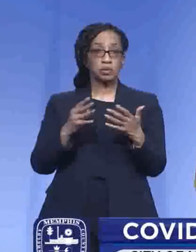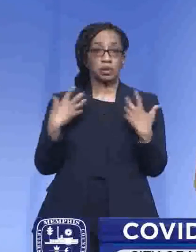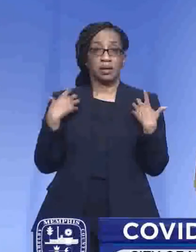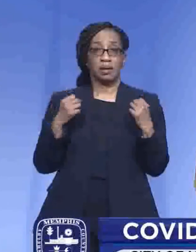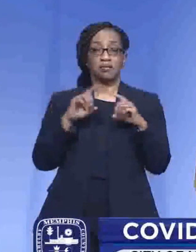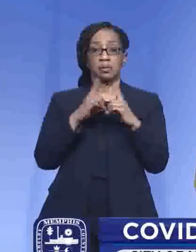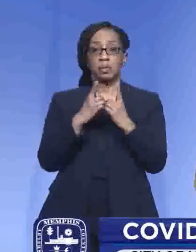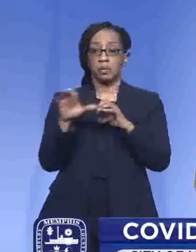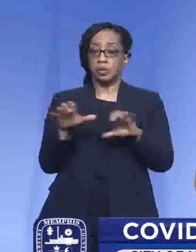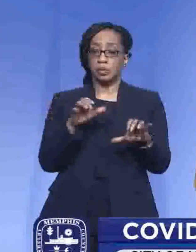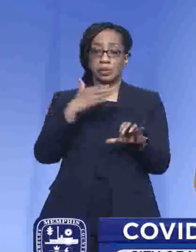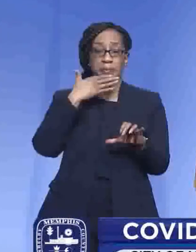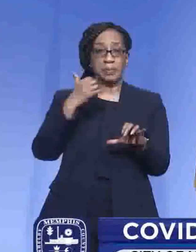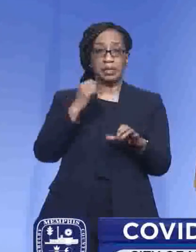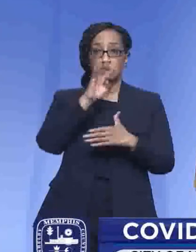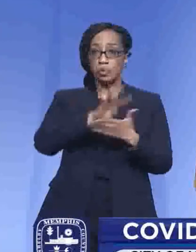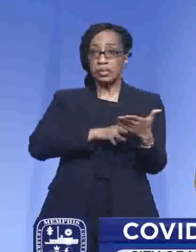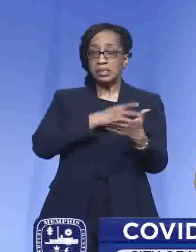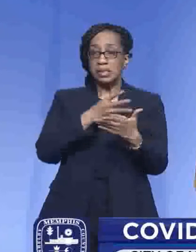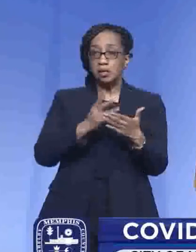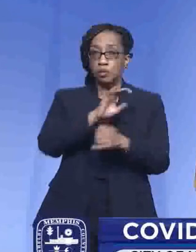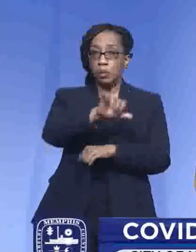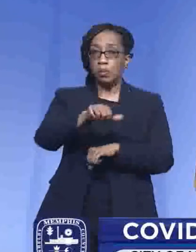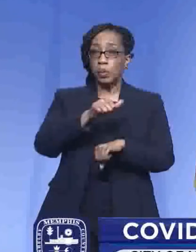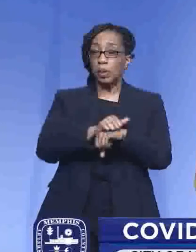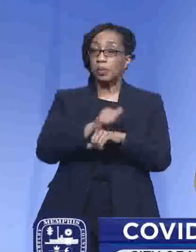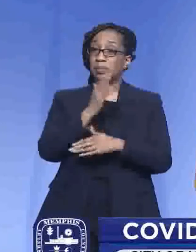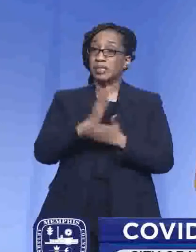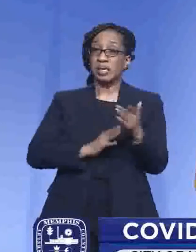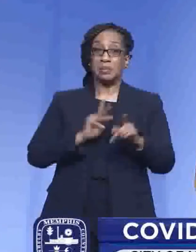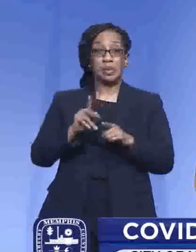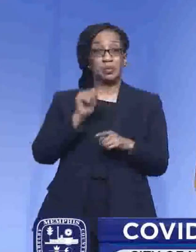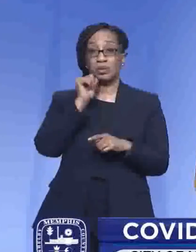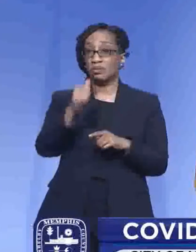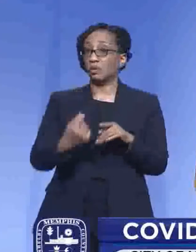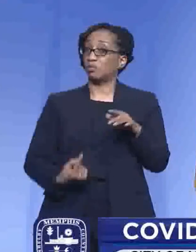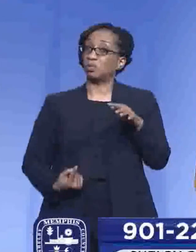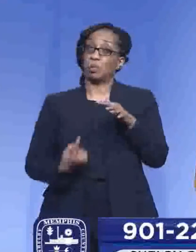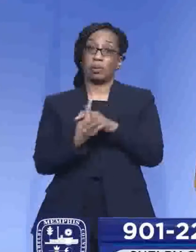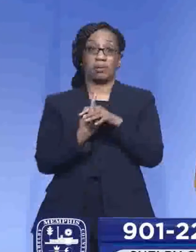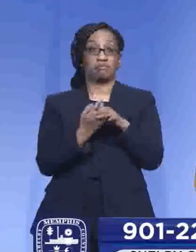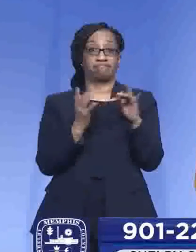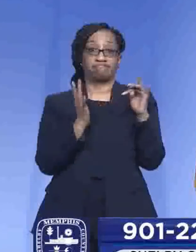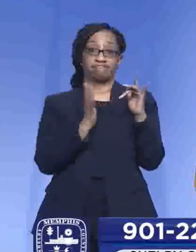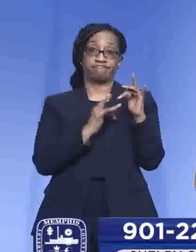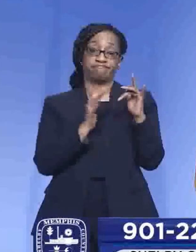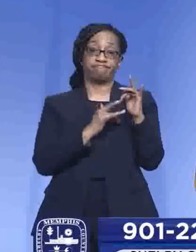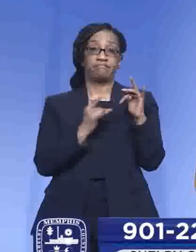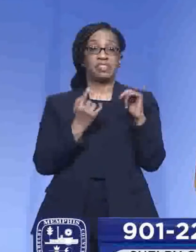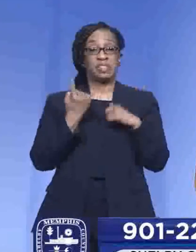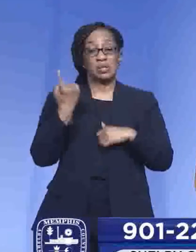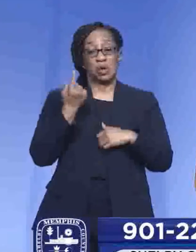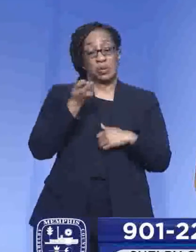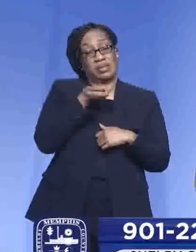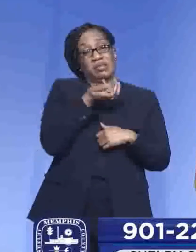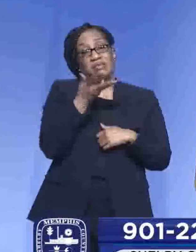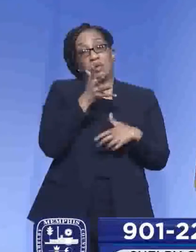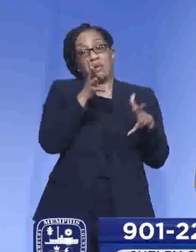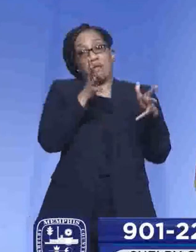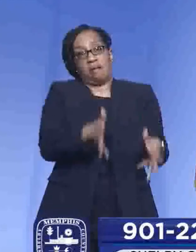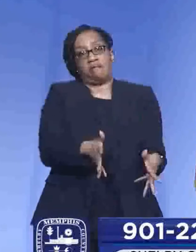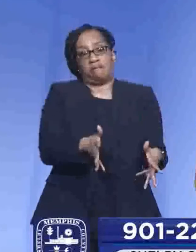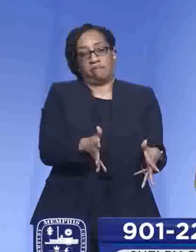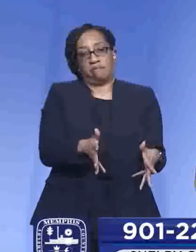best up to this point scheduling appointments, but some people just do not show up. So that means there's always a few left over at the end of the